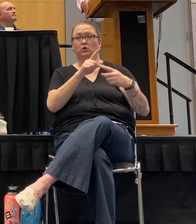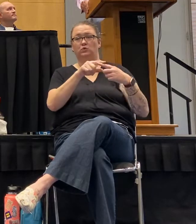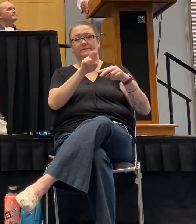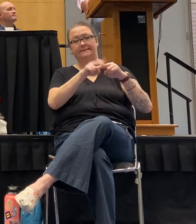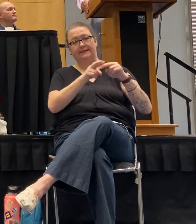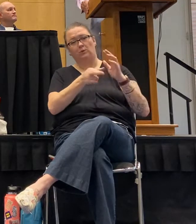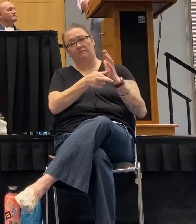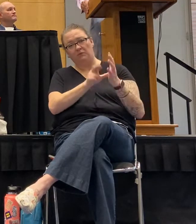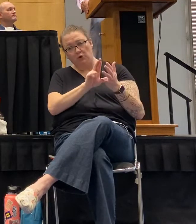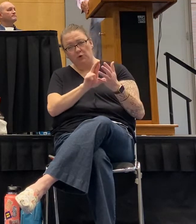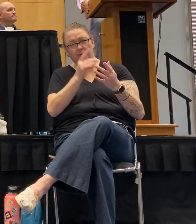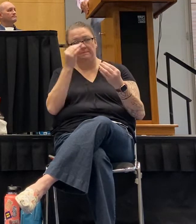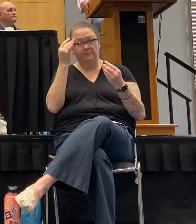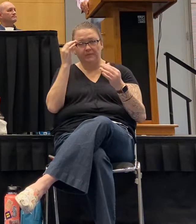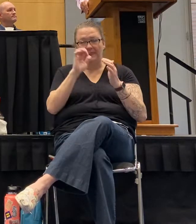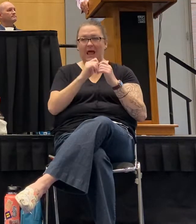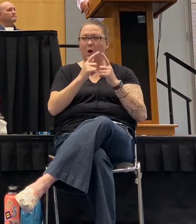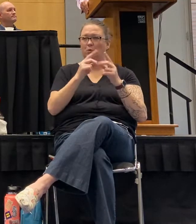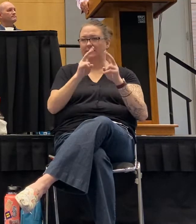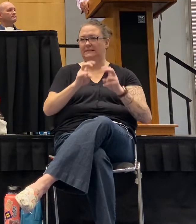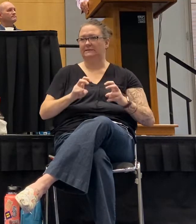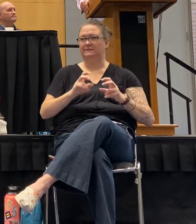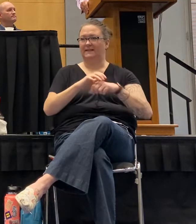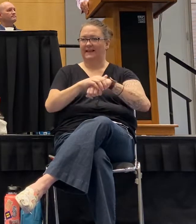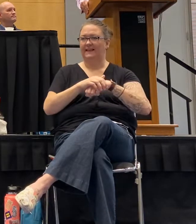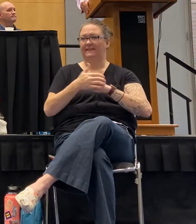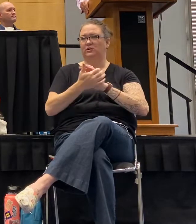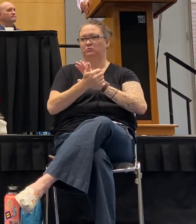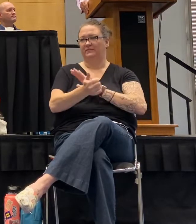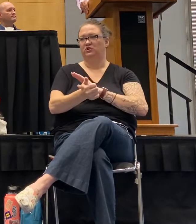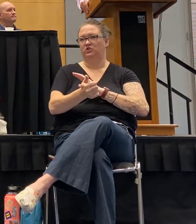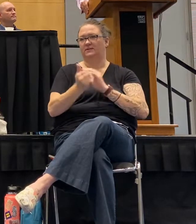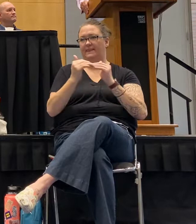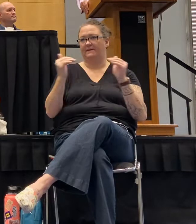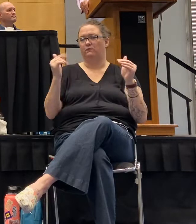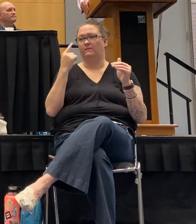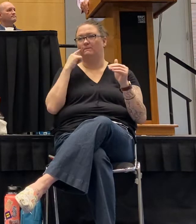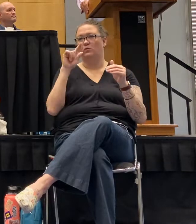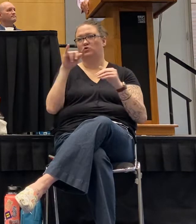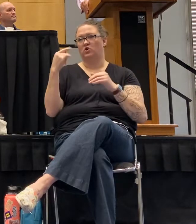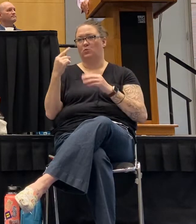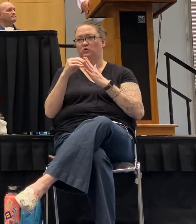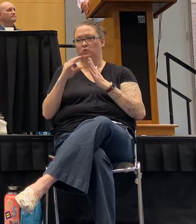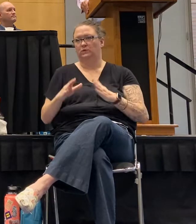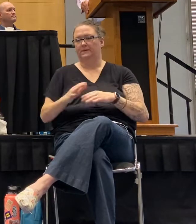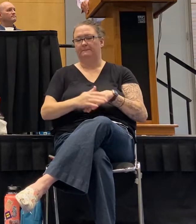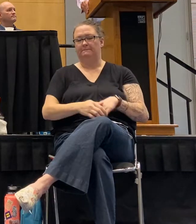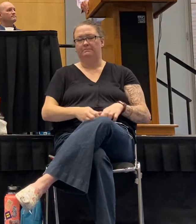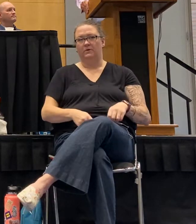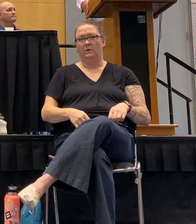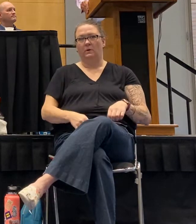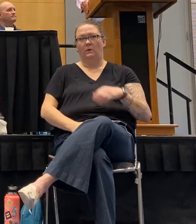rethink how we were assessing the English proficiency for our J-1 students.